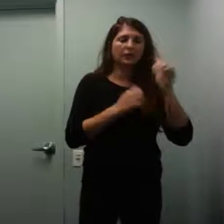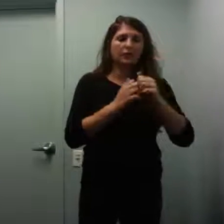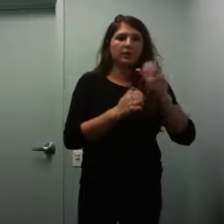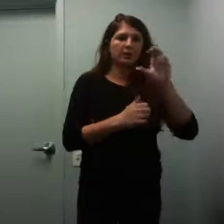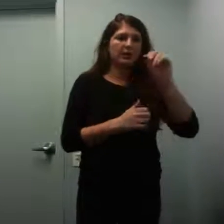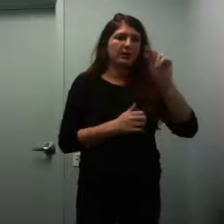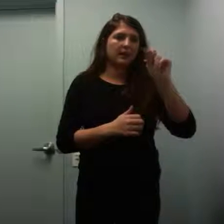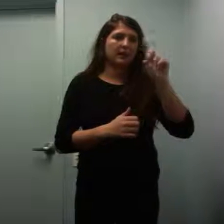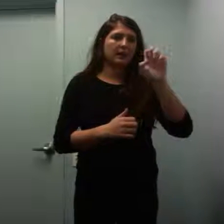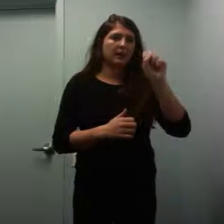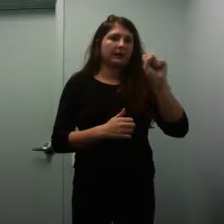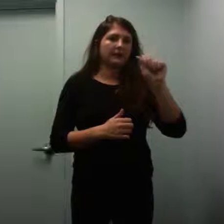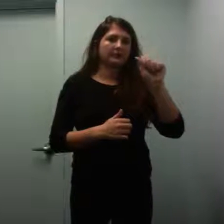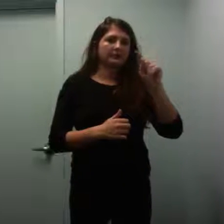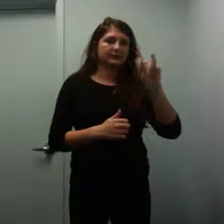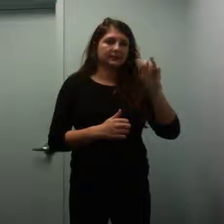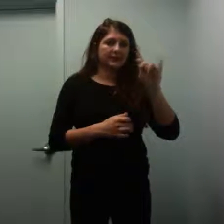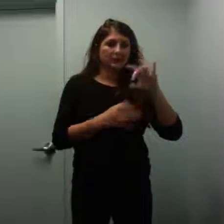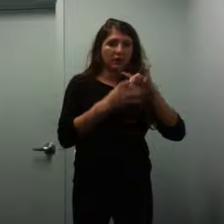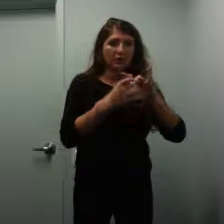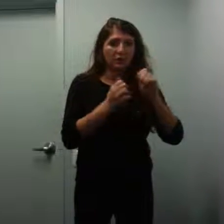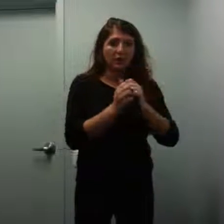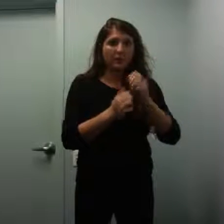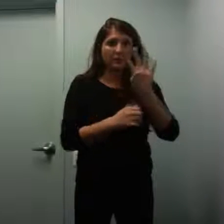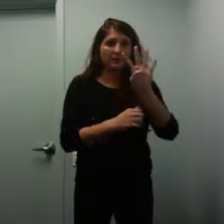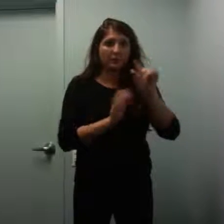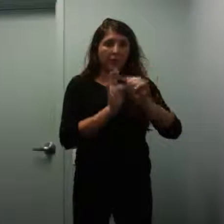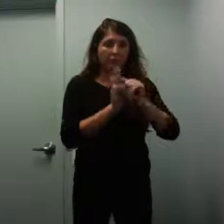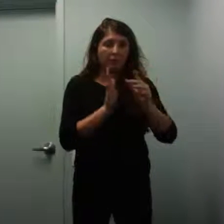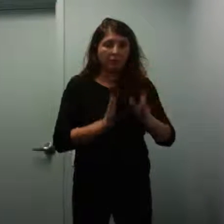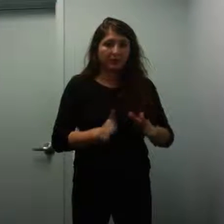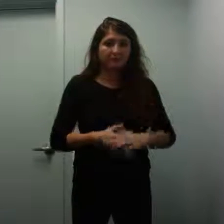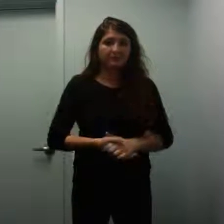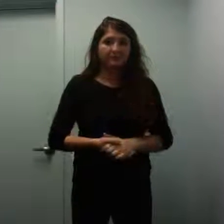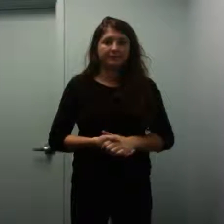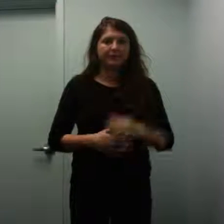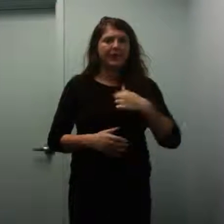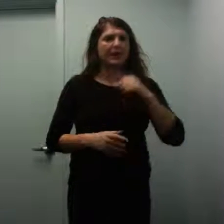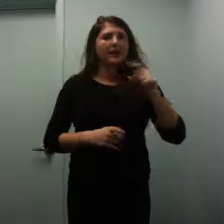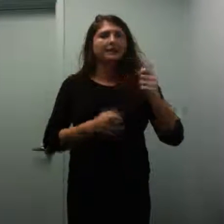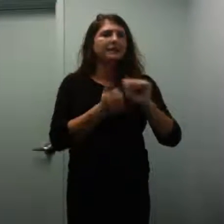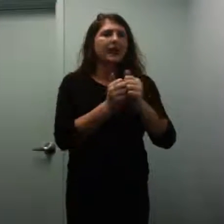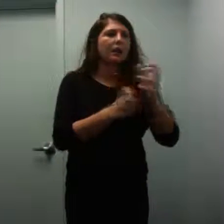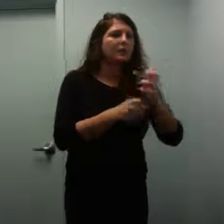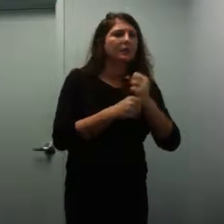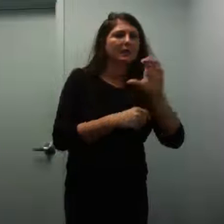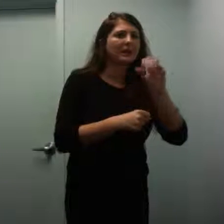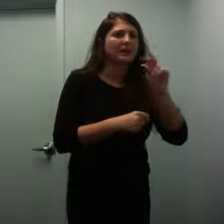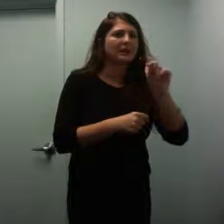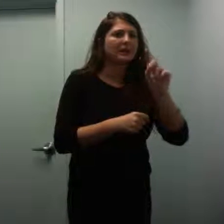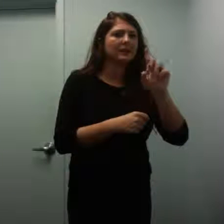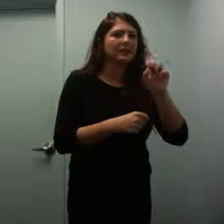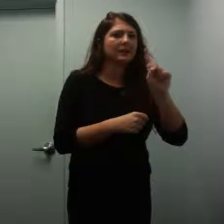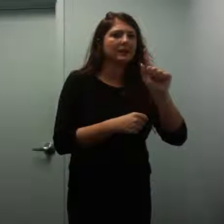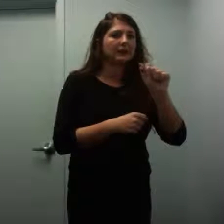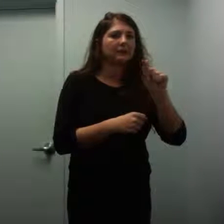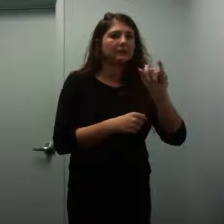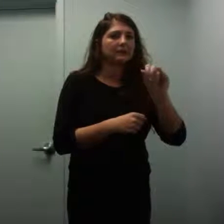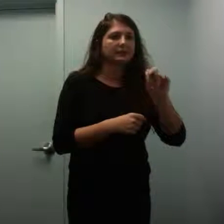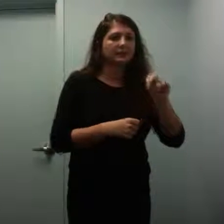outside. I want you to tell me how this got here. We need to come up with how it is. And I said, you can only tell me, or you can only ask me questions that end in yes and